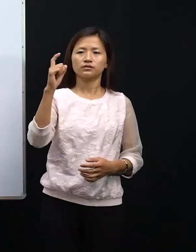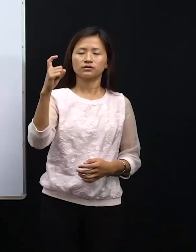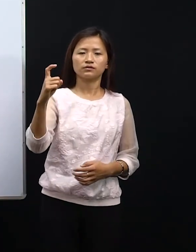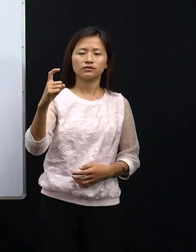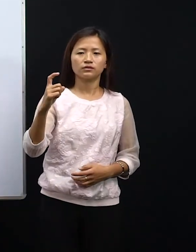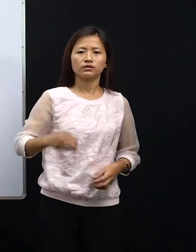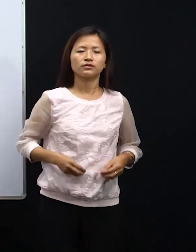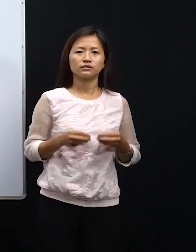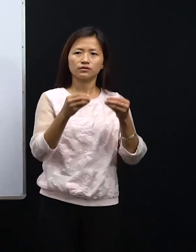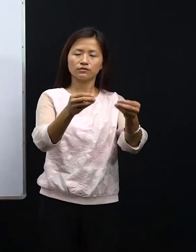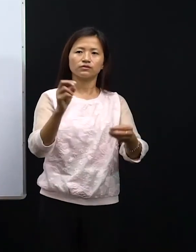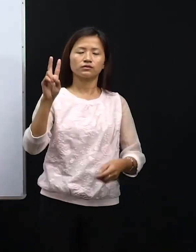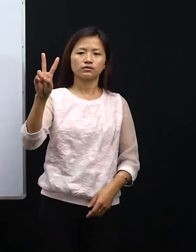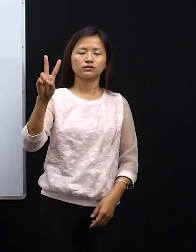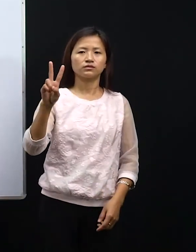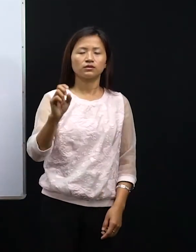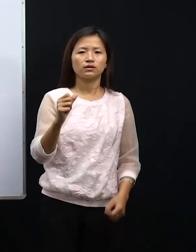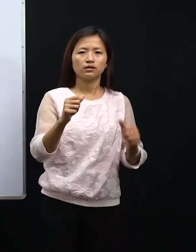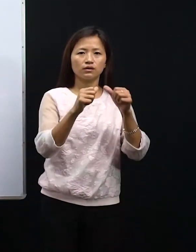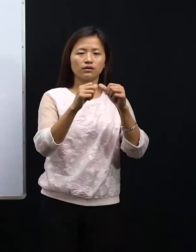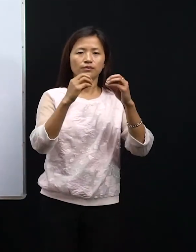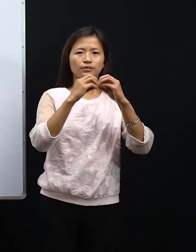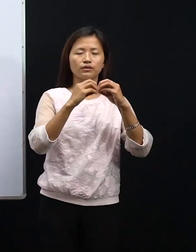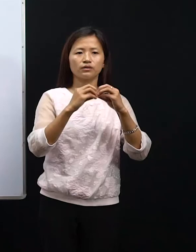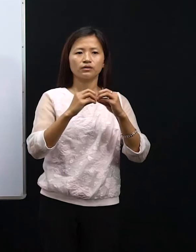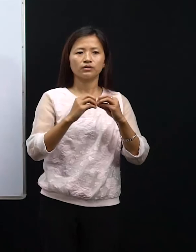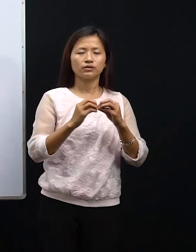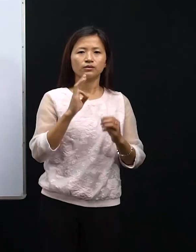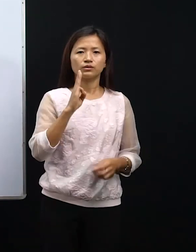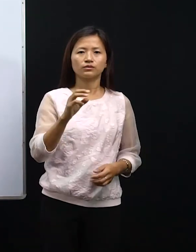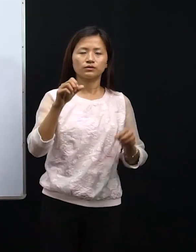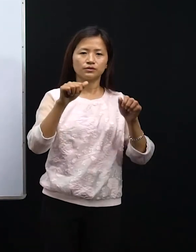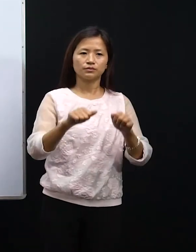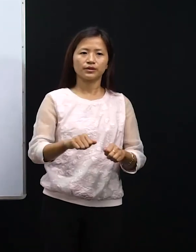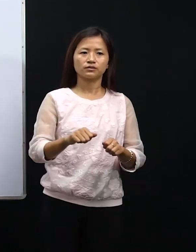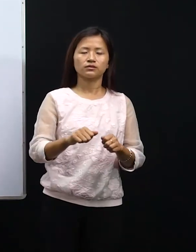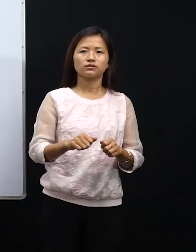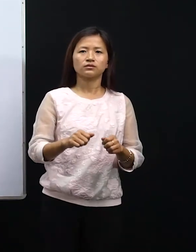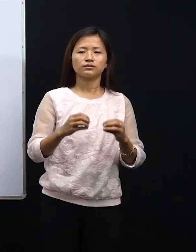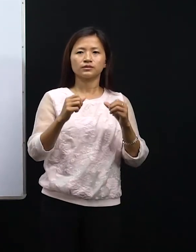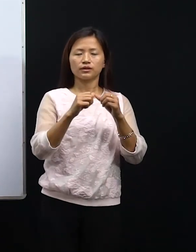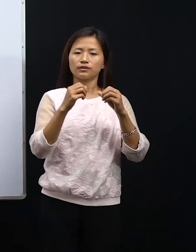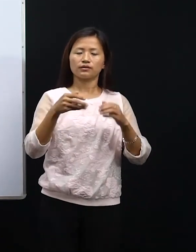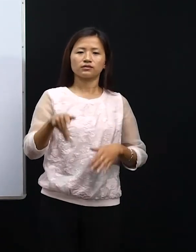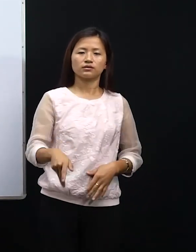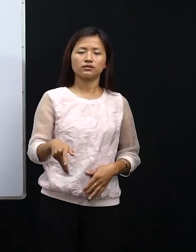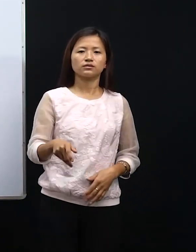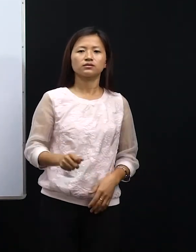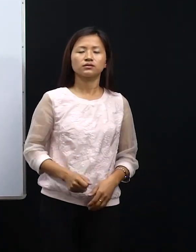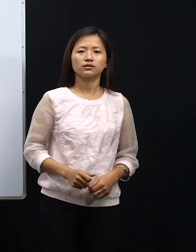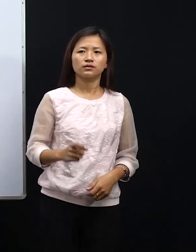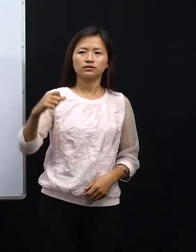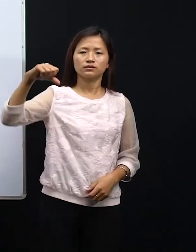2, and AB will remain as it is. if you look at the numbers, 9 is bigger than